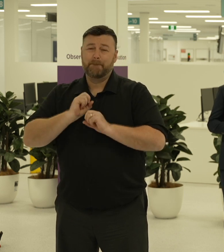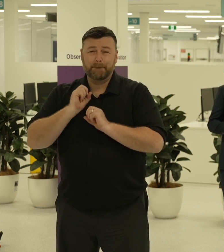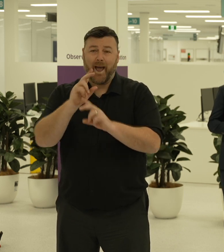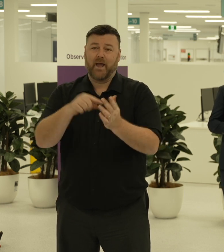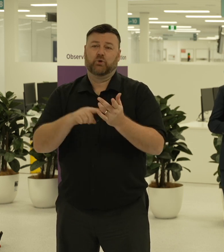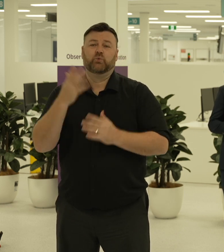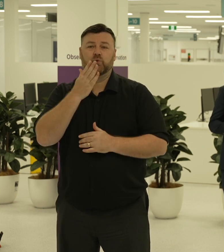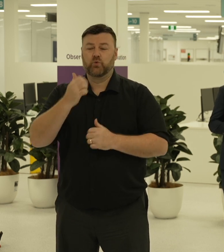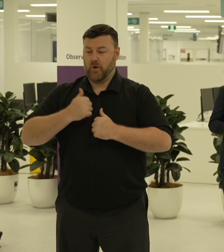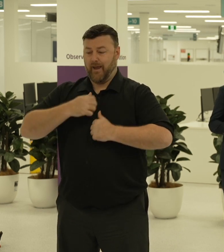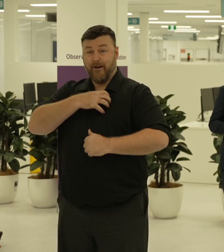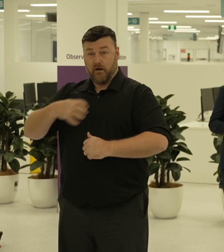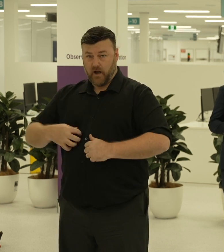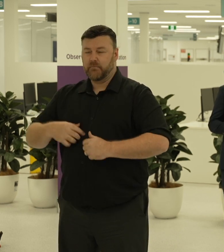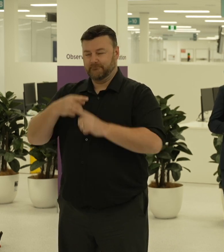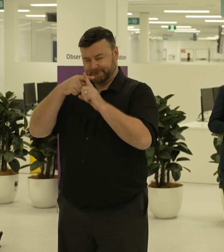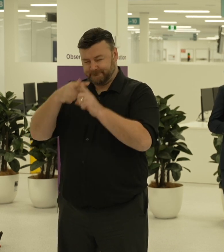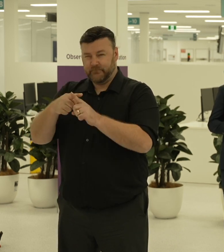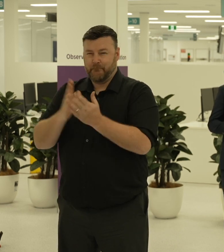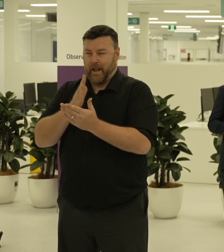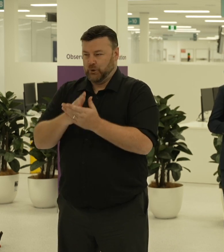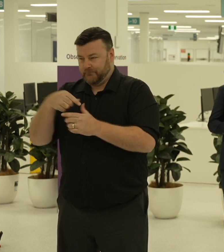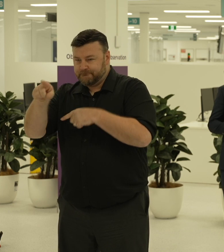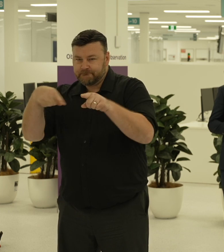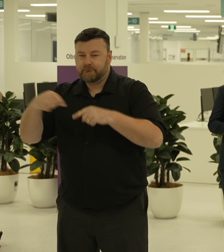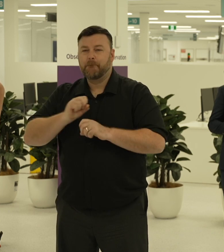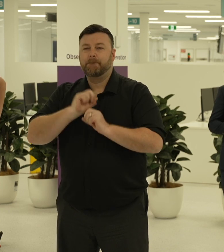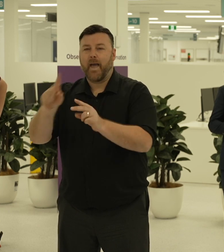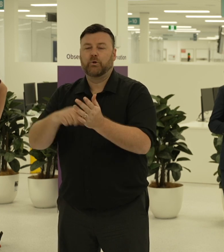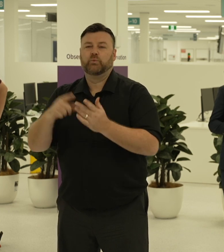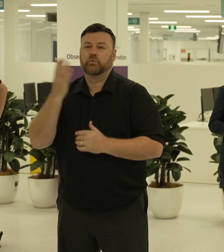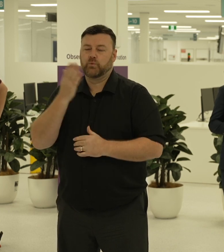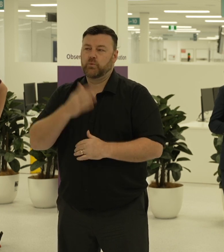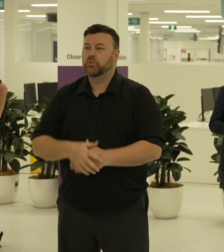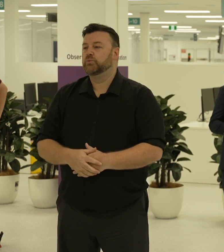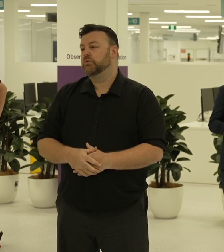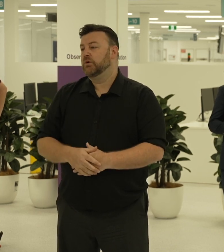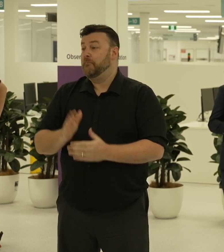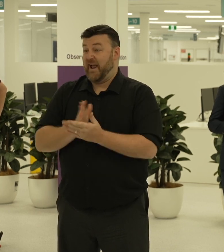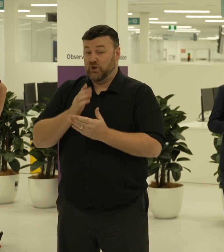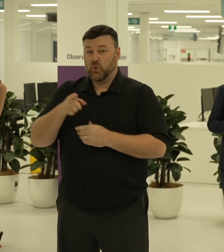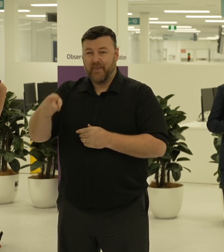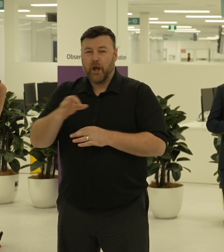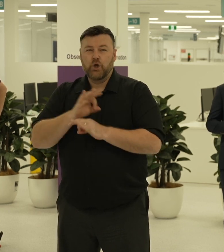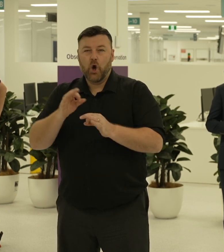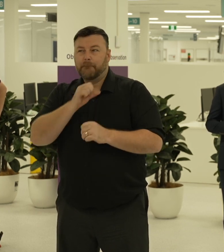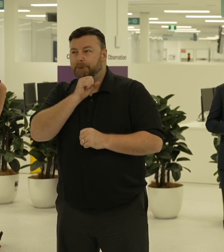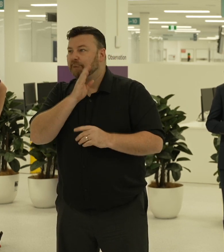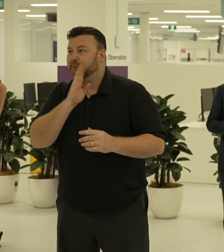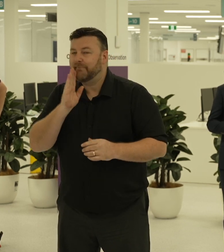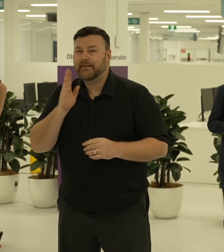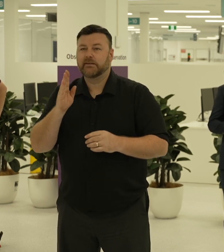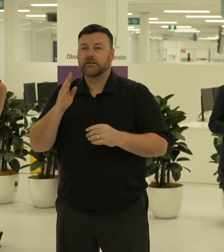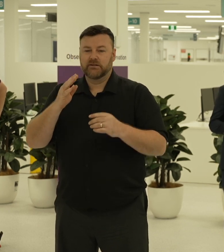strong focus of this government. So important for our young children to not miss that face-to-face learning, to be back